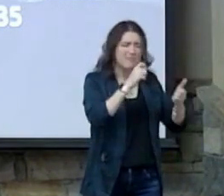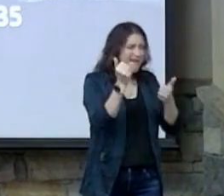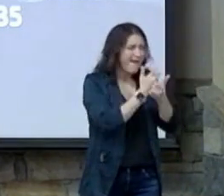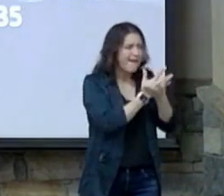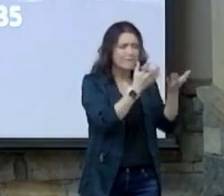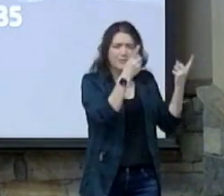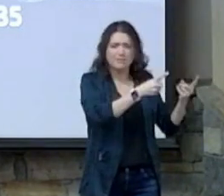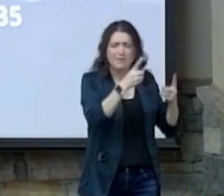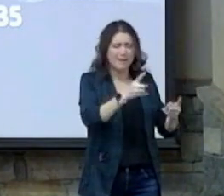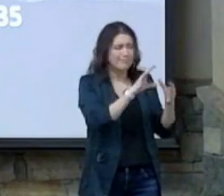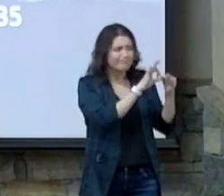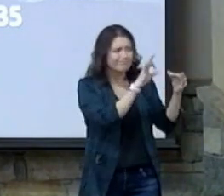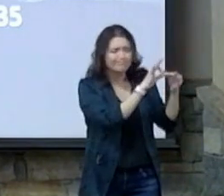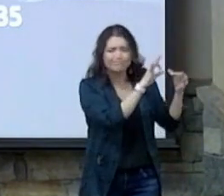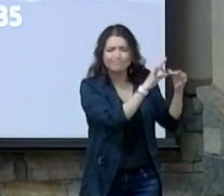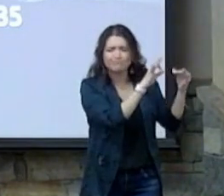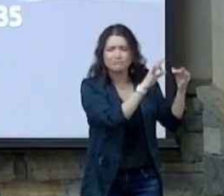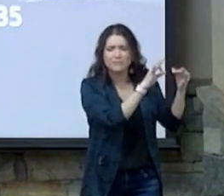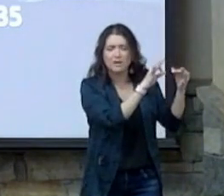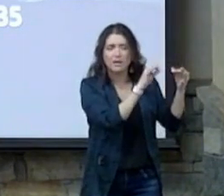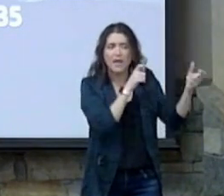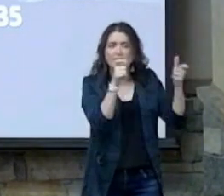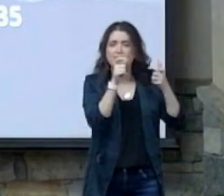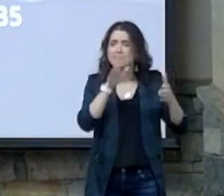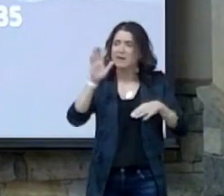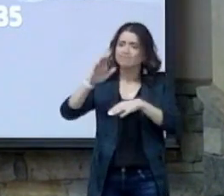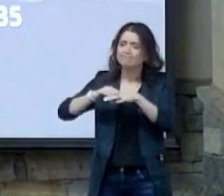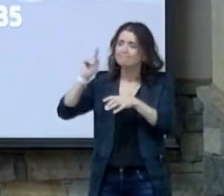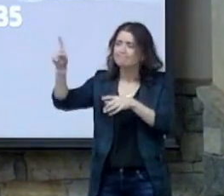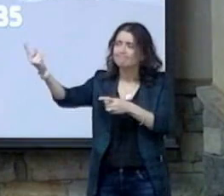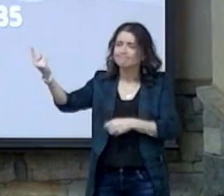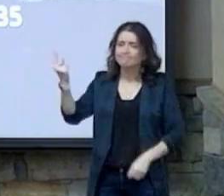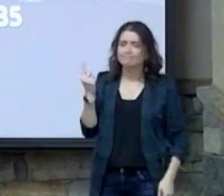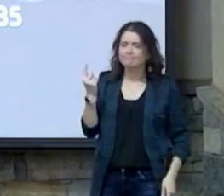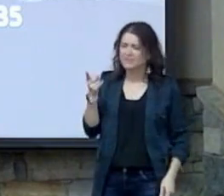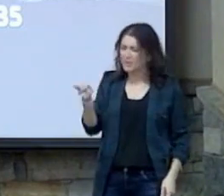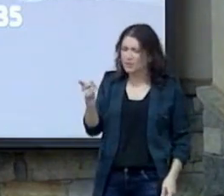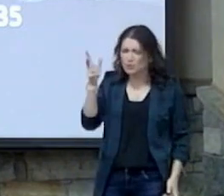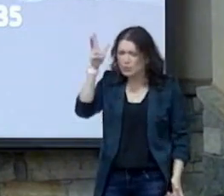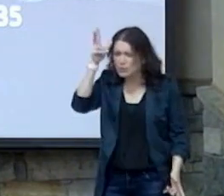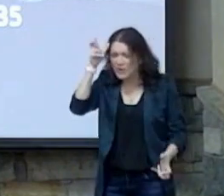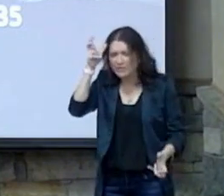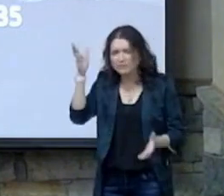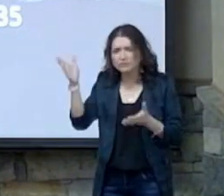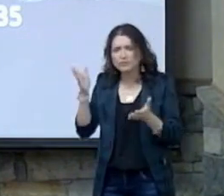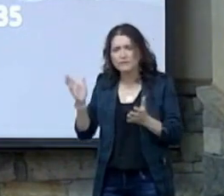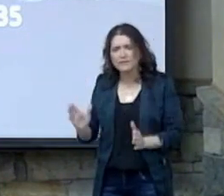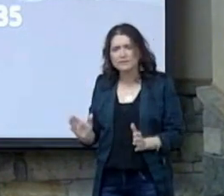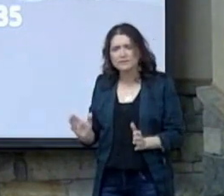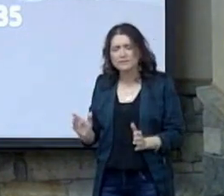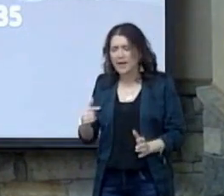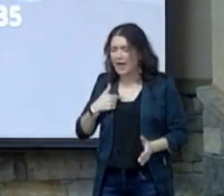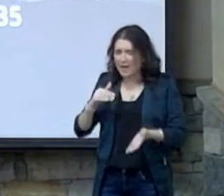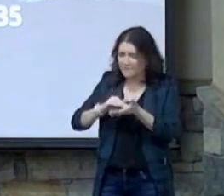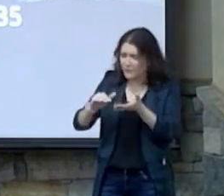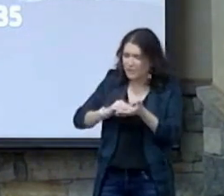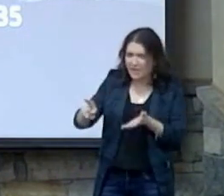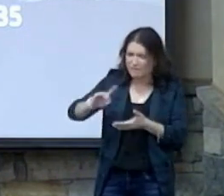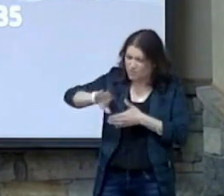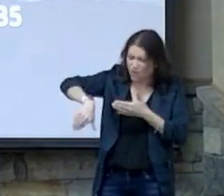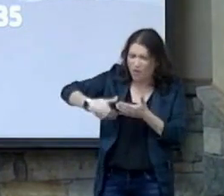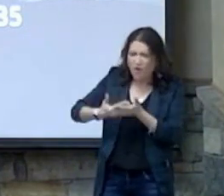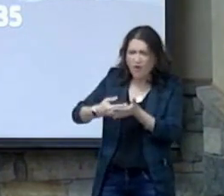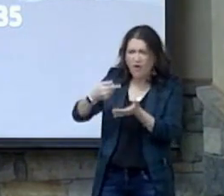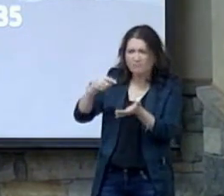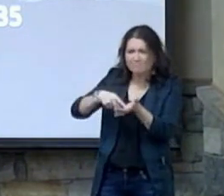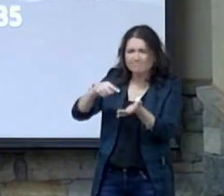taken place. Then his master summoned him and said to him, You wicked servant, I forgave you all that